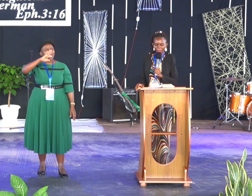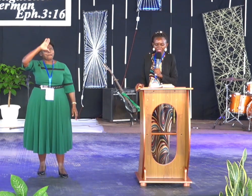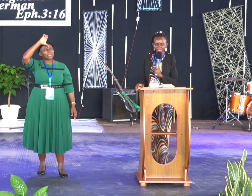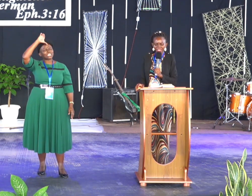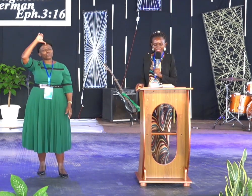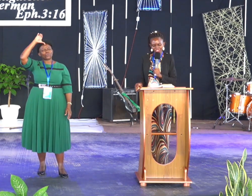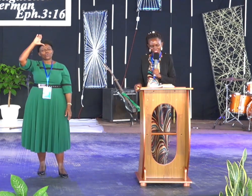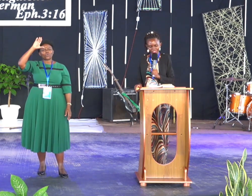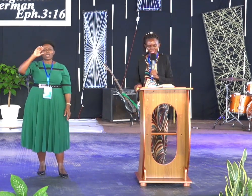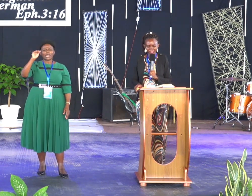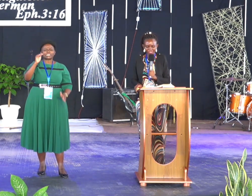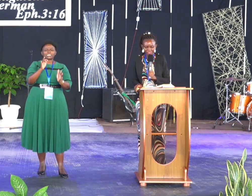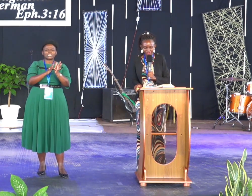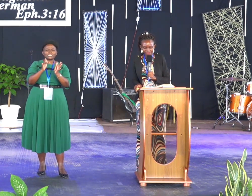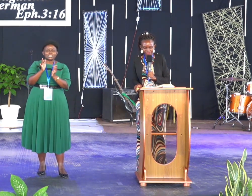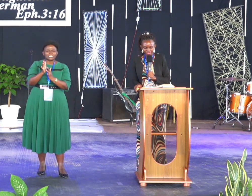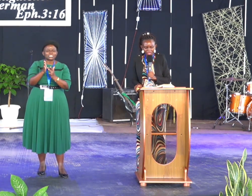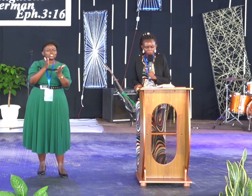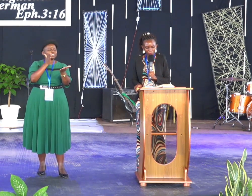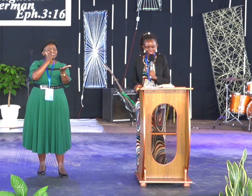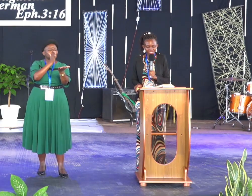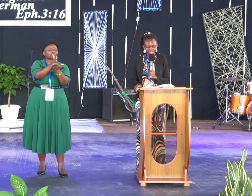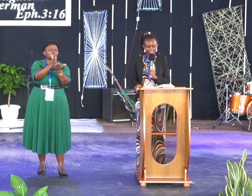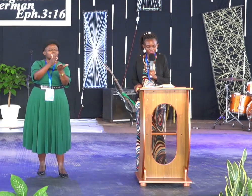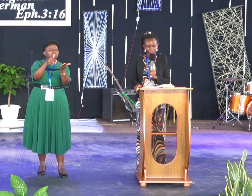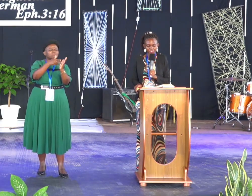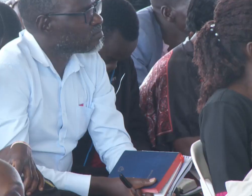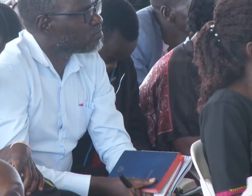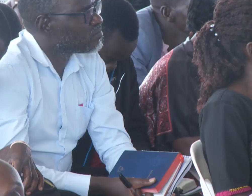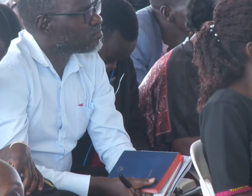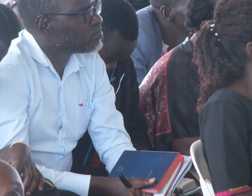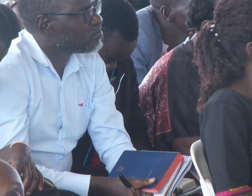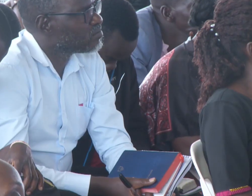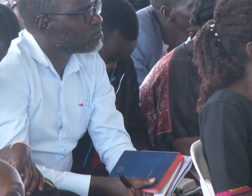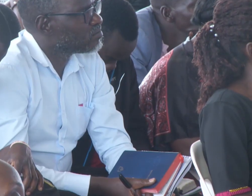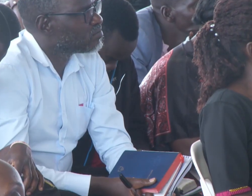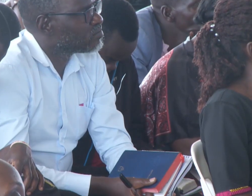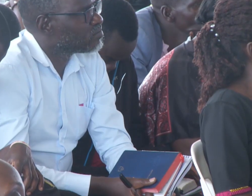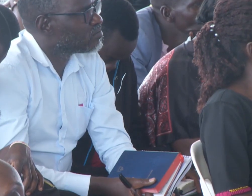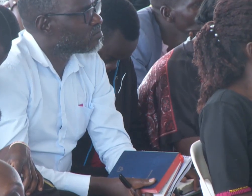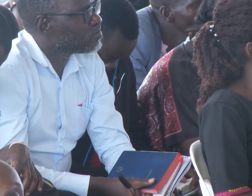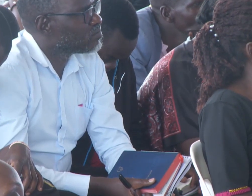Then Pilate asked Jesus, amazima chechi. What is truth?